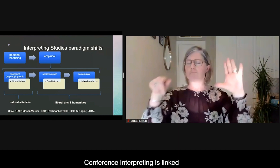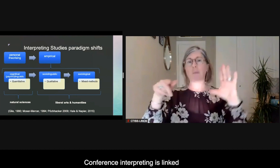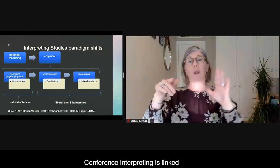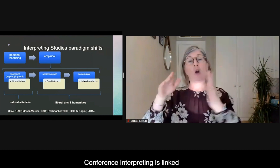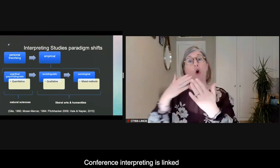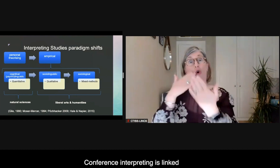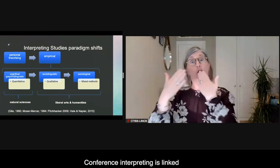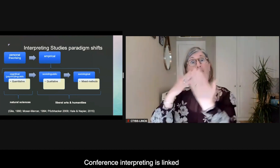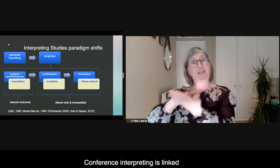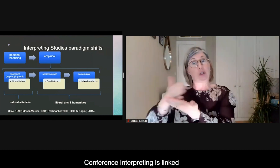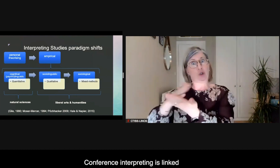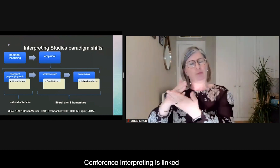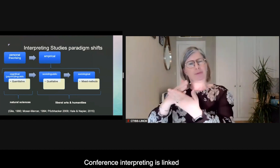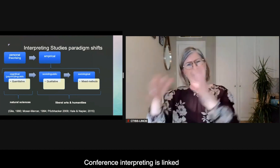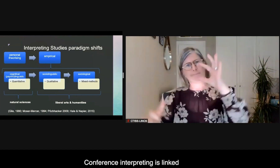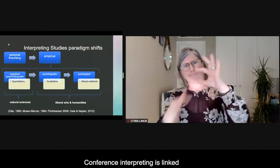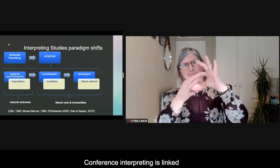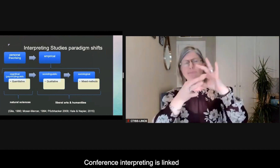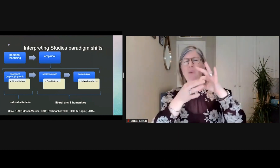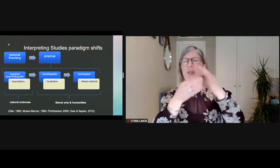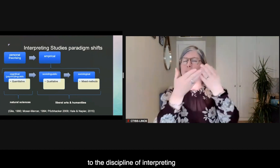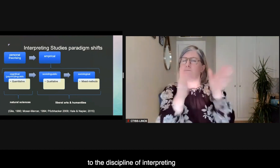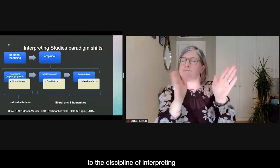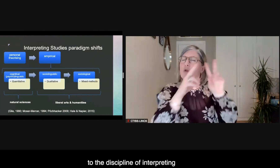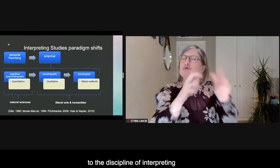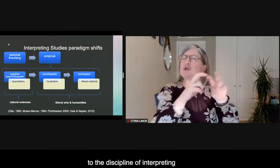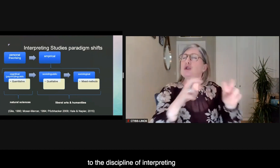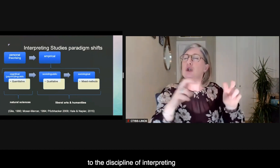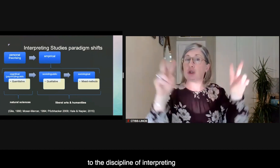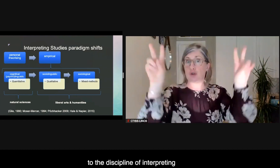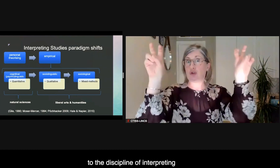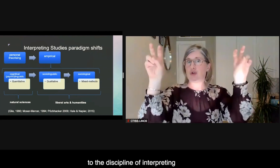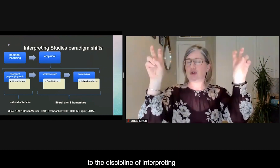Conference interpreting is linked to the discipline of interpreting studies as a research field.